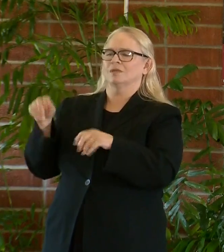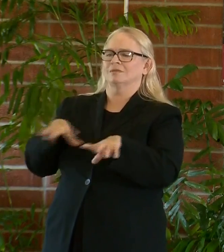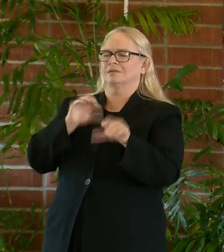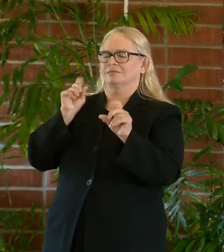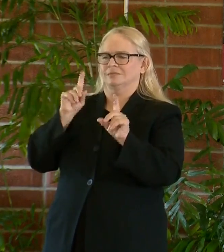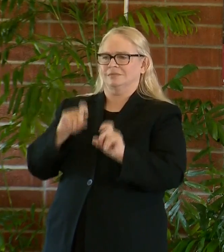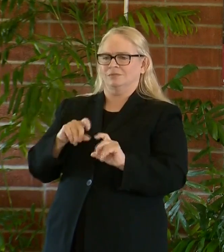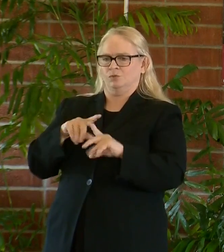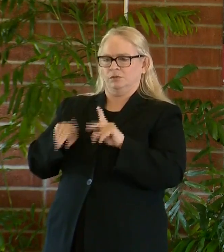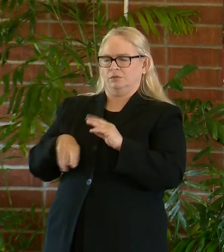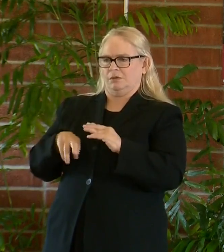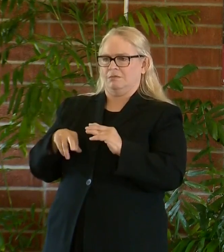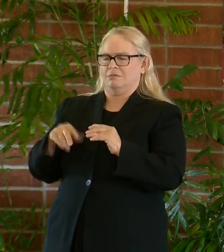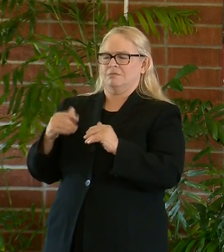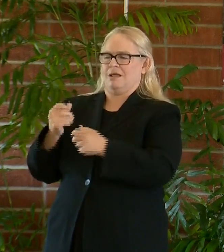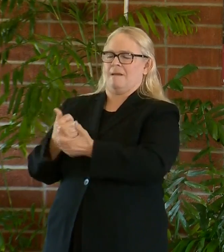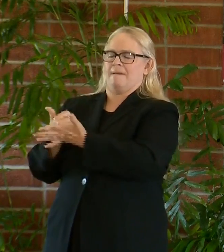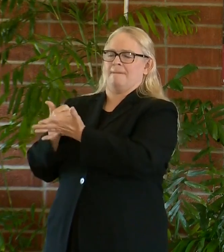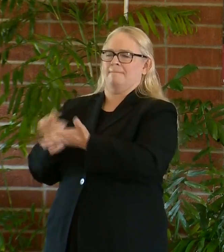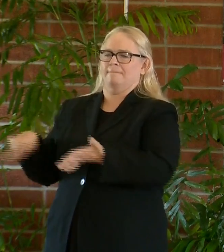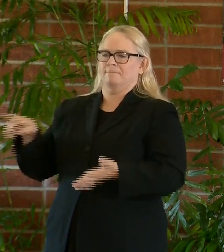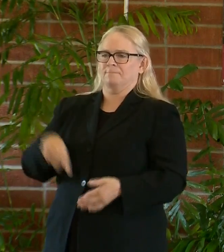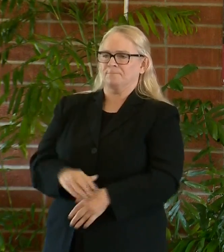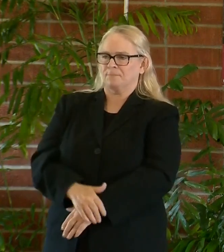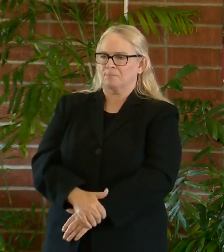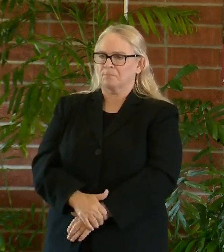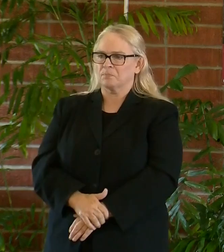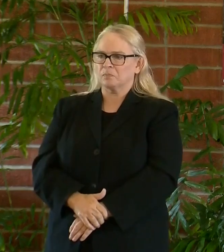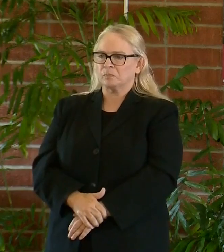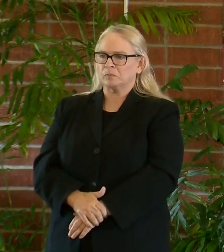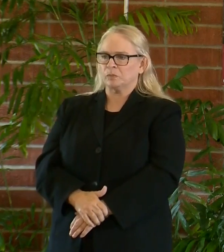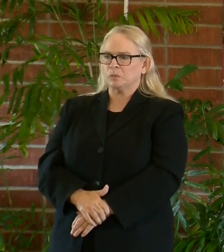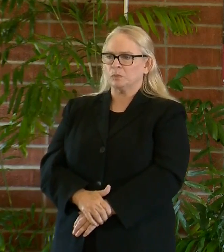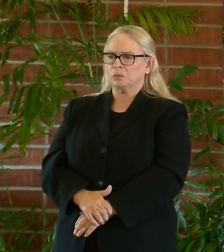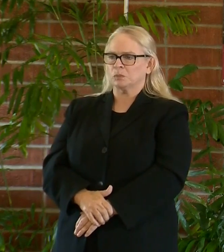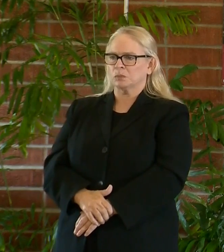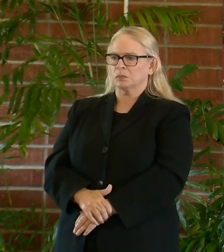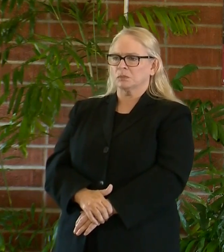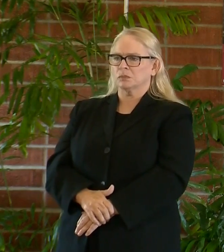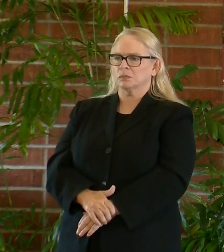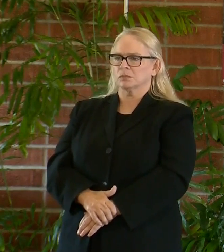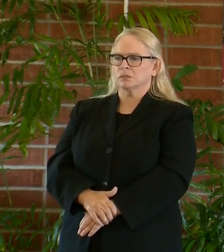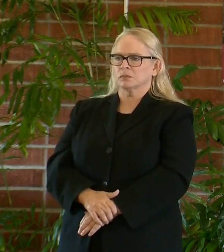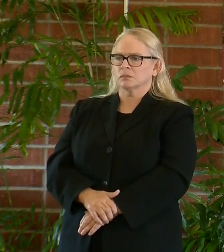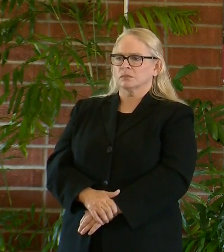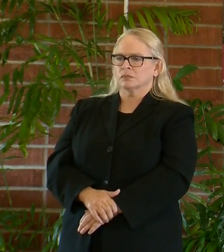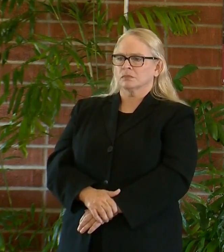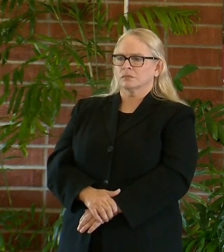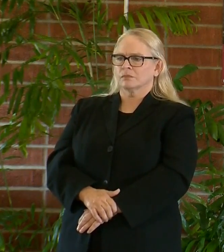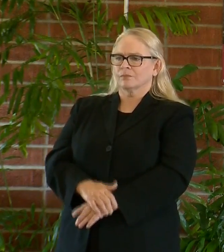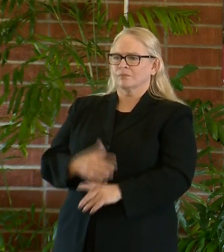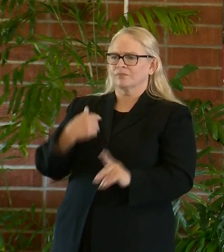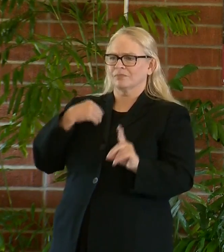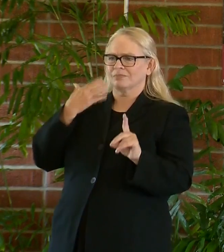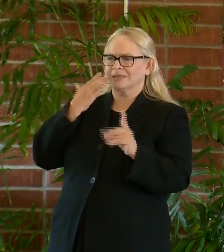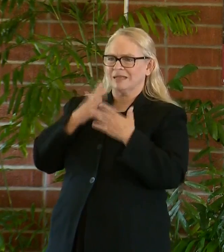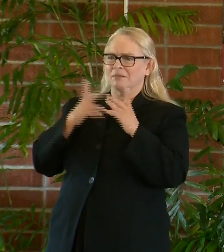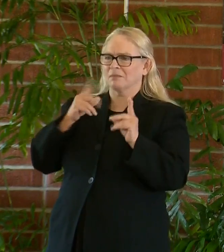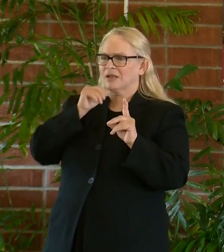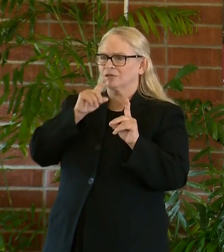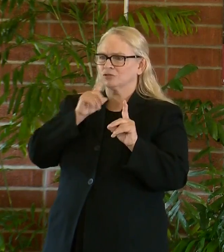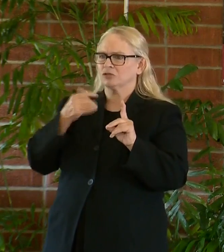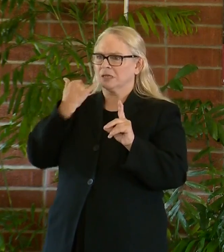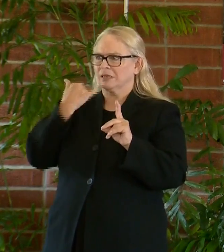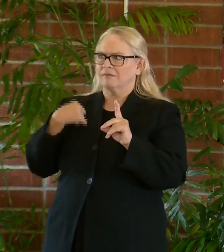that we can give that information to people who wondered if they'd been exposed, are positive, so that they can effectively